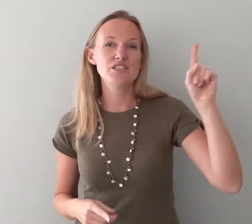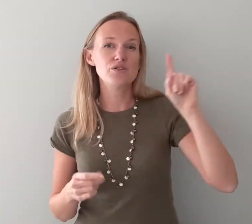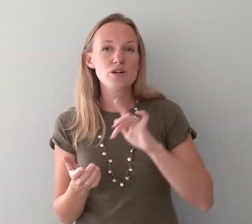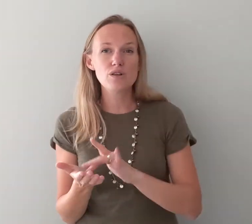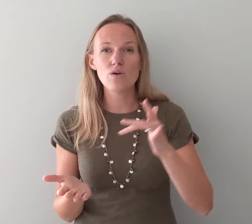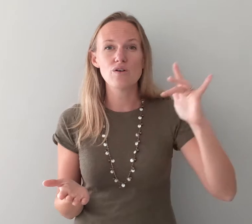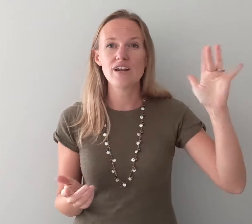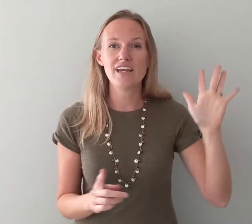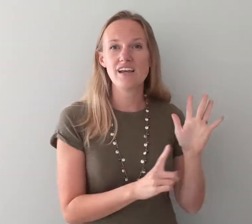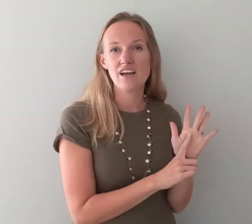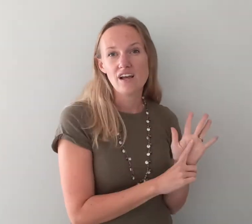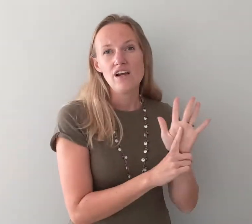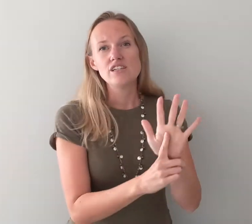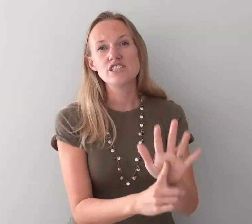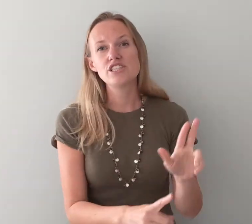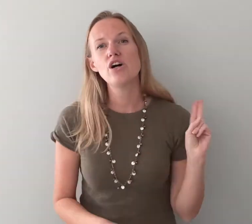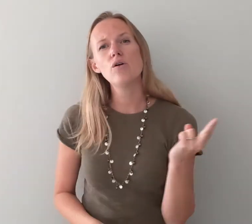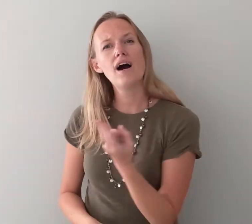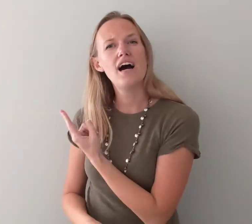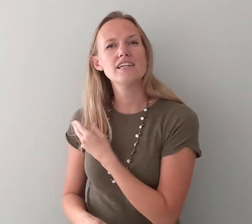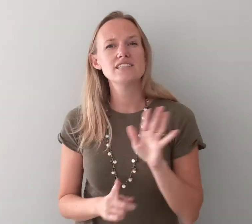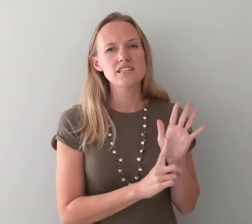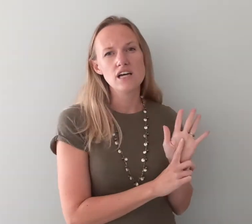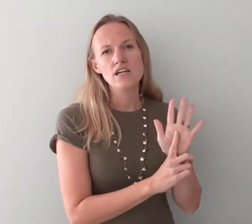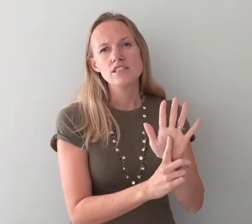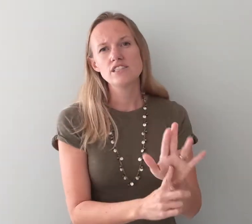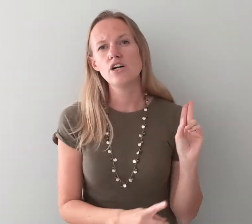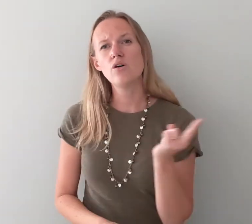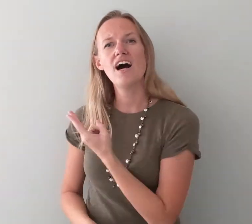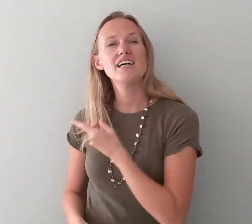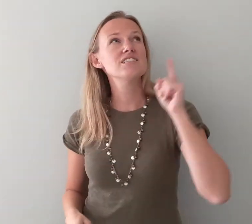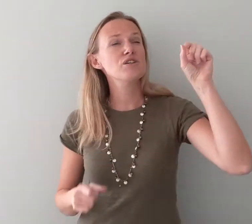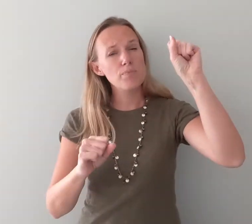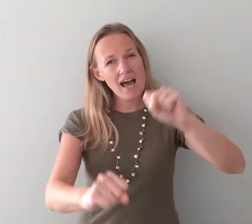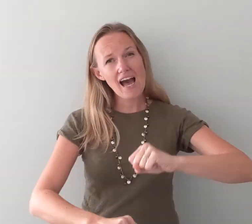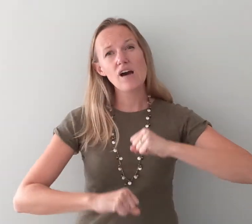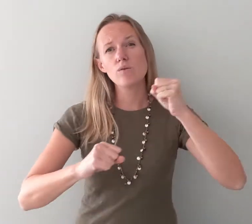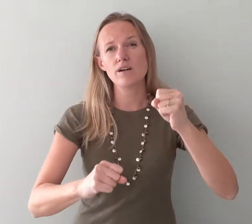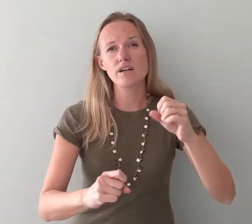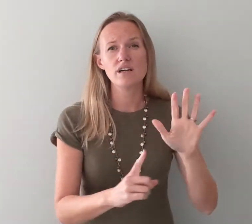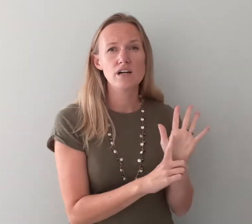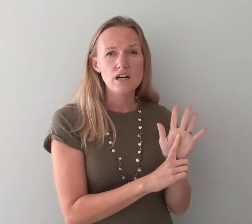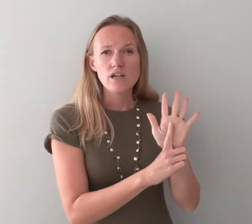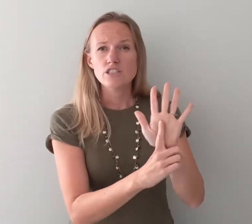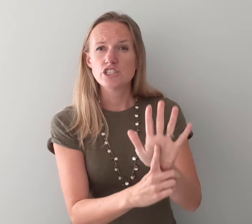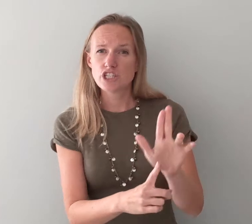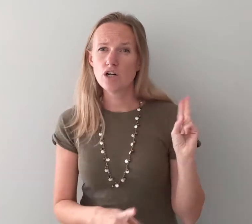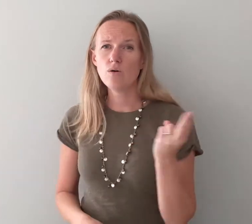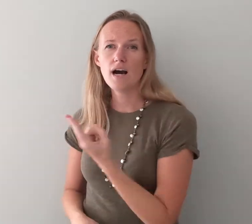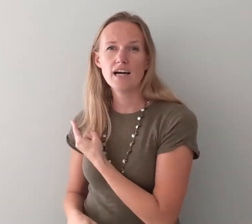your glory. Show us your power. Show